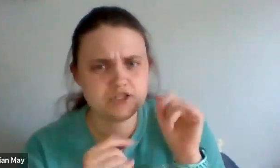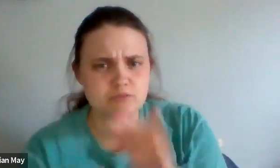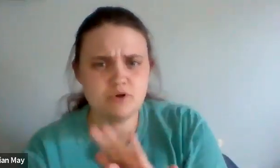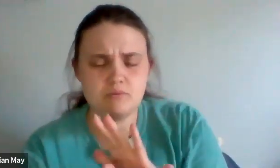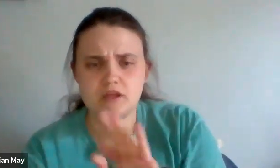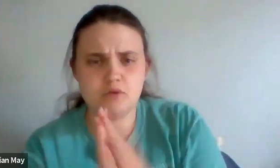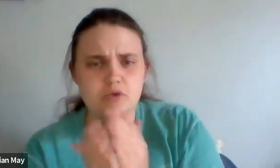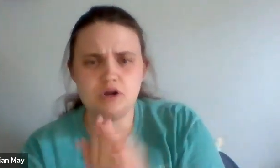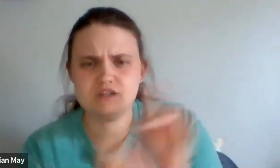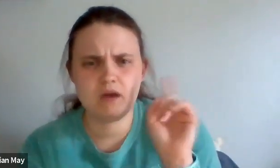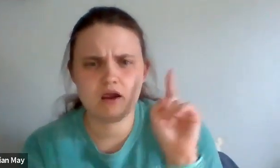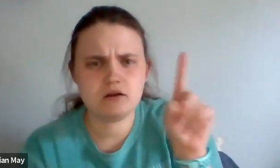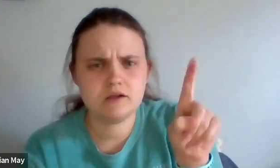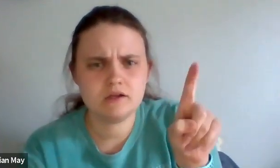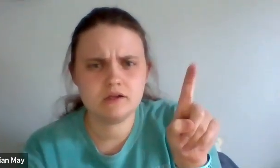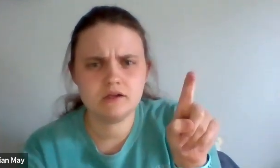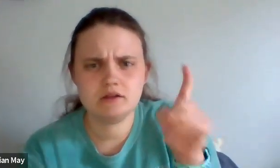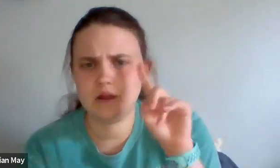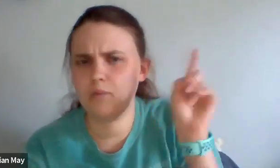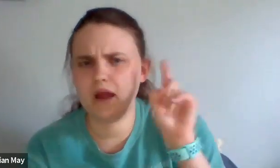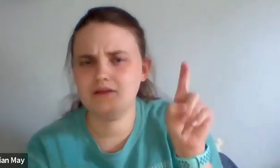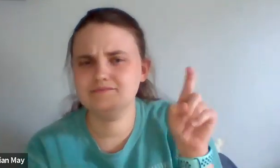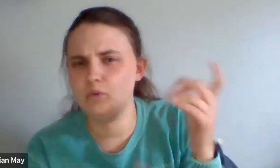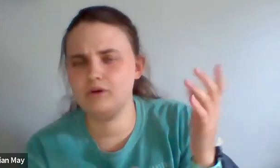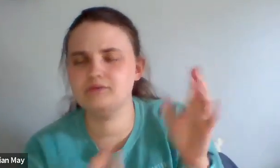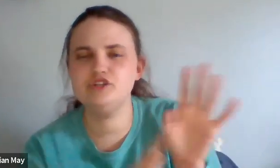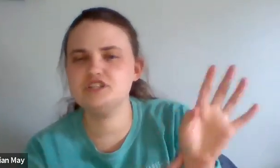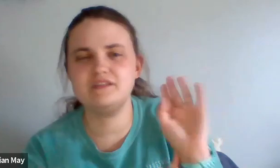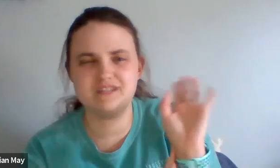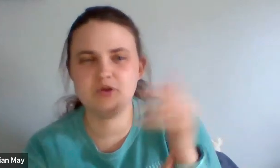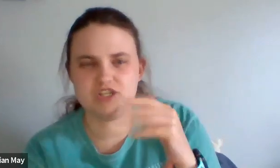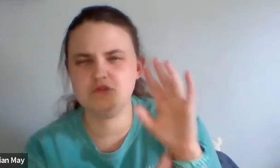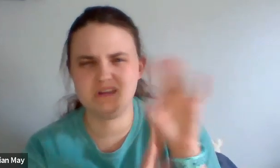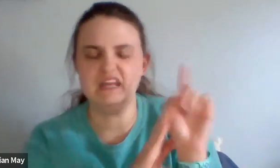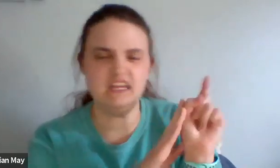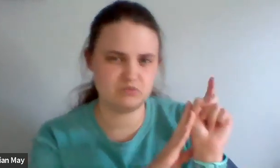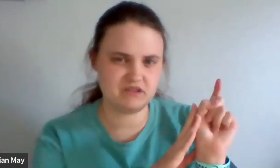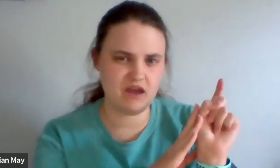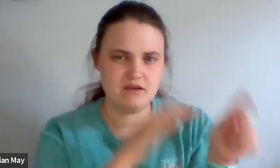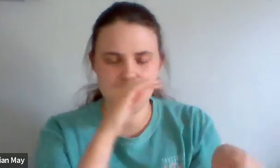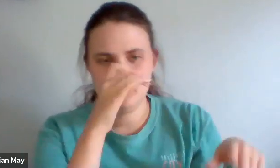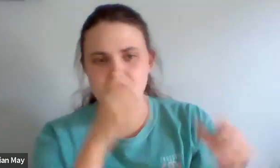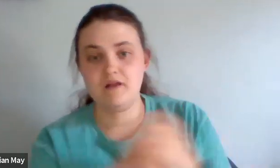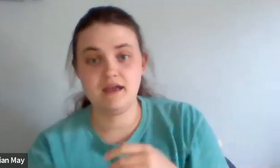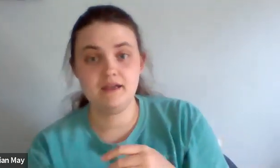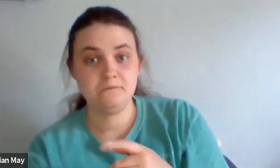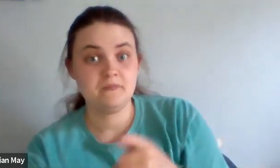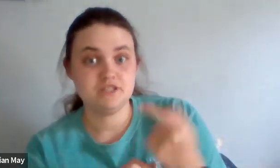where's your book? Like your book is where? Like where? Or, well, usually the WH you can end with that. But like, do